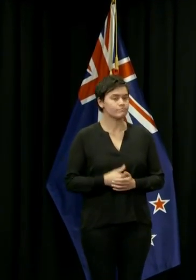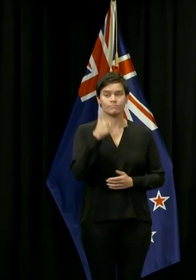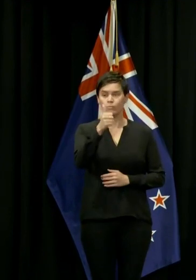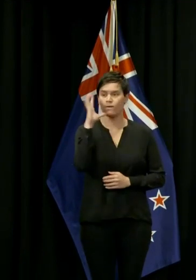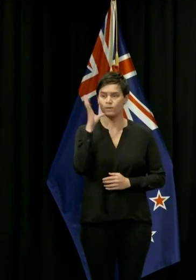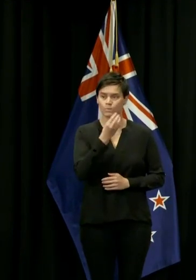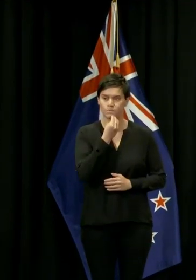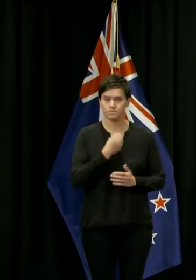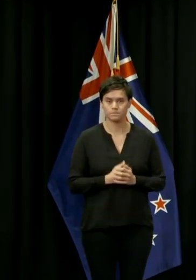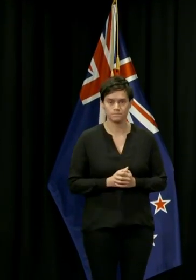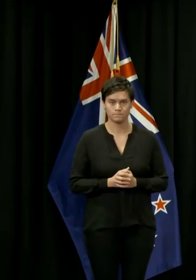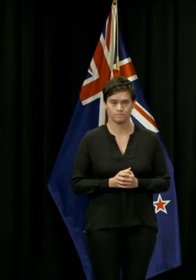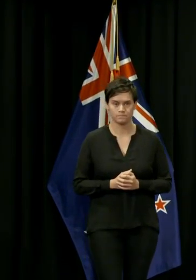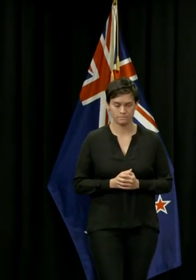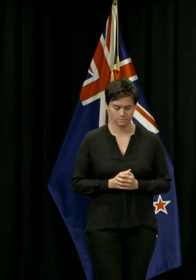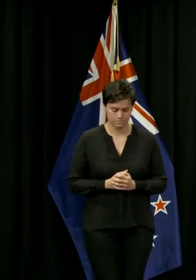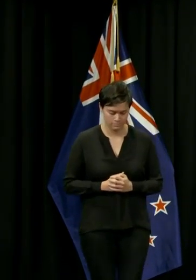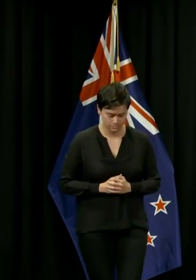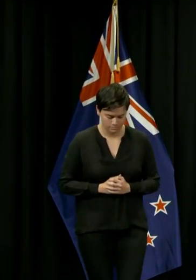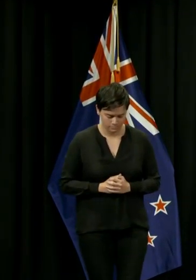Good afternoon.